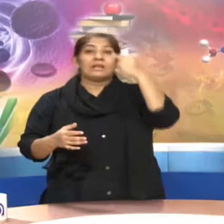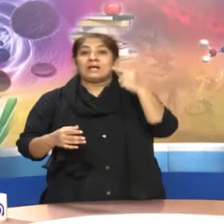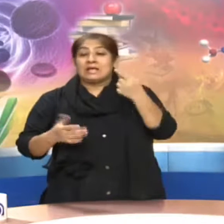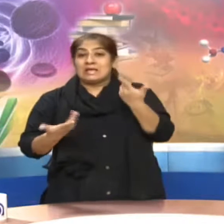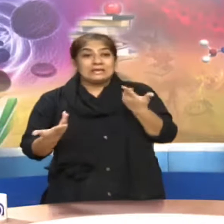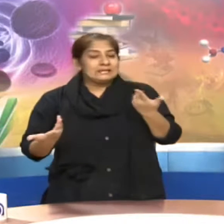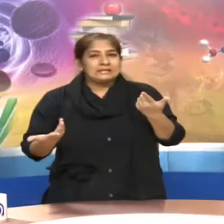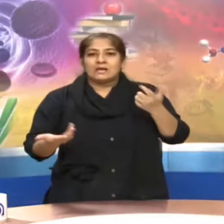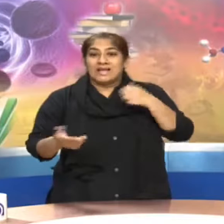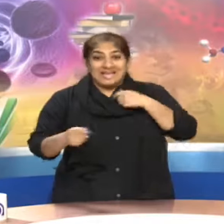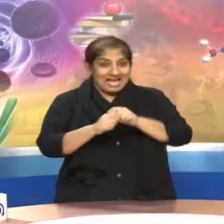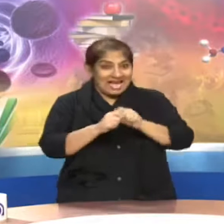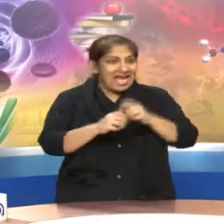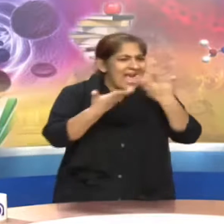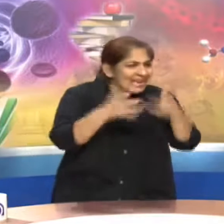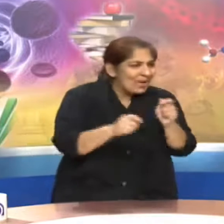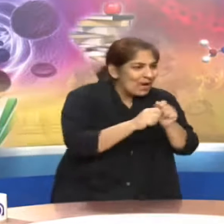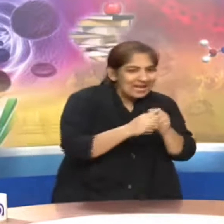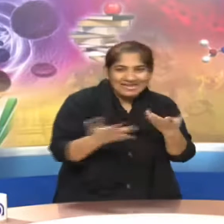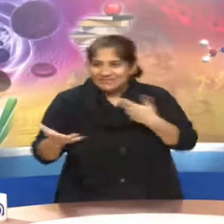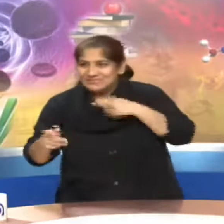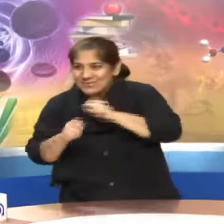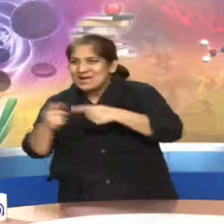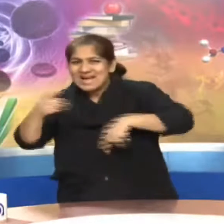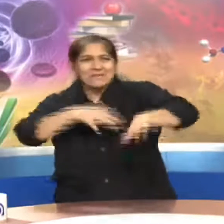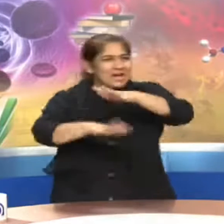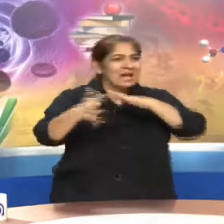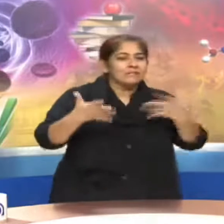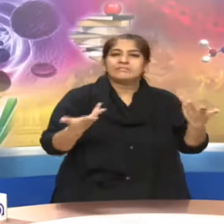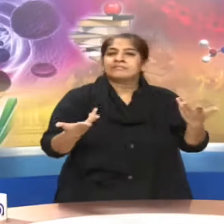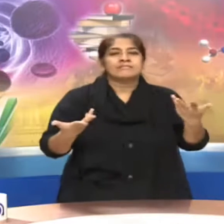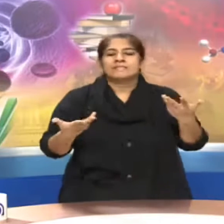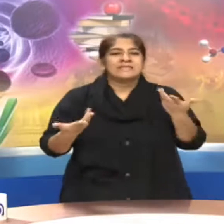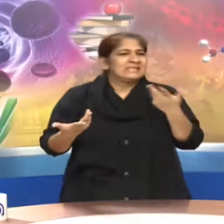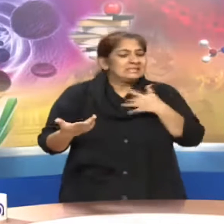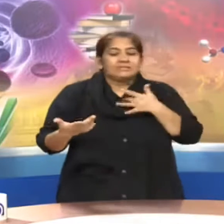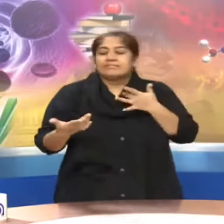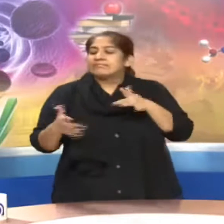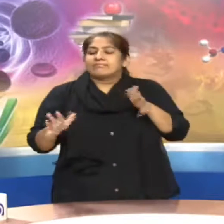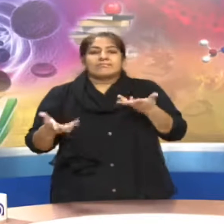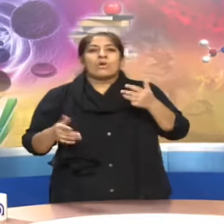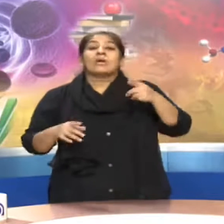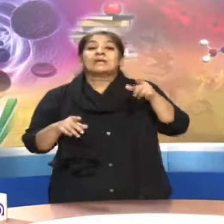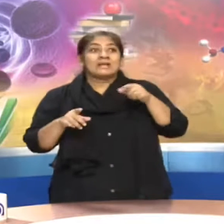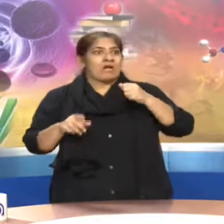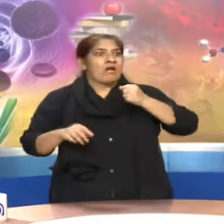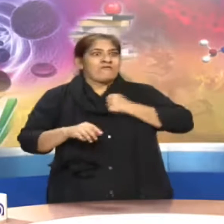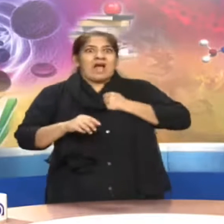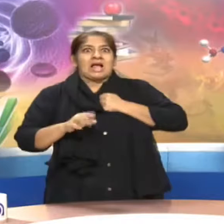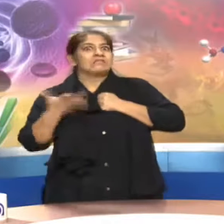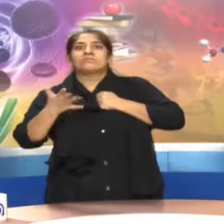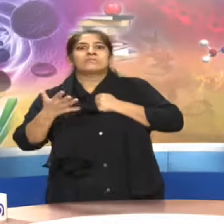have different levels, and we have to tell some work to our subordinate, but we have lost the faith.